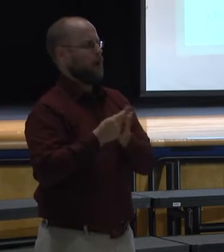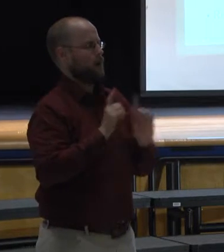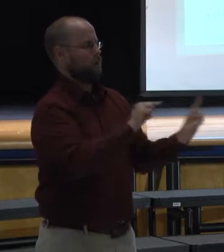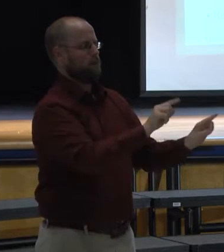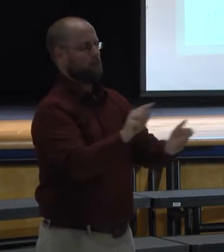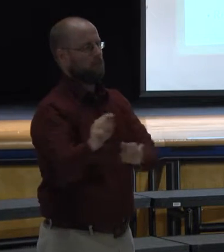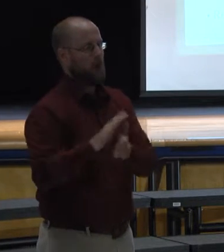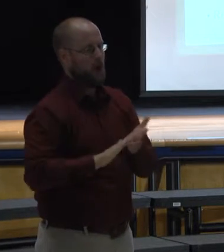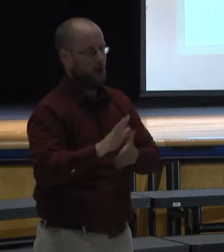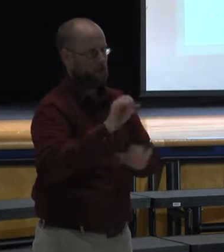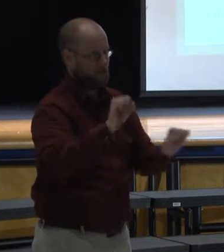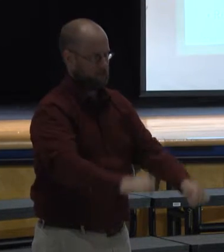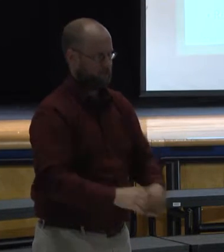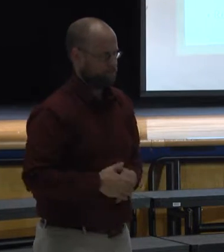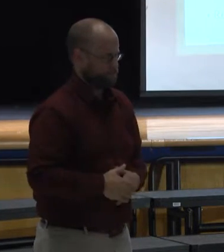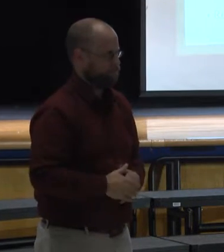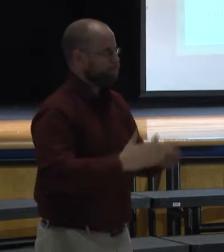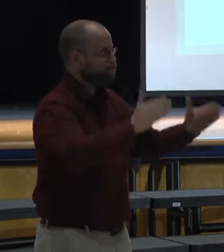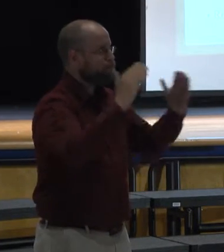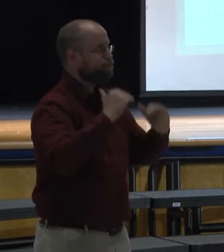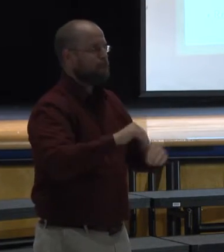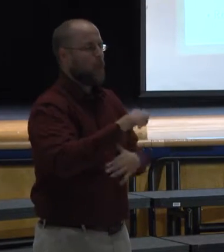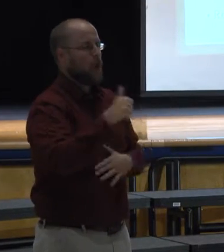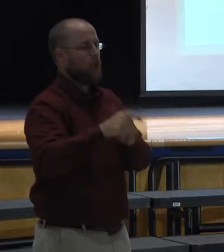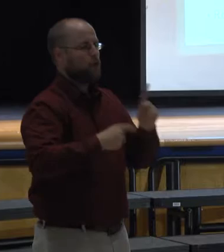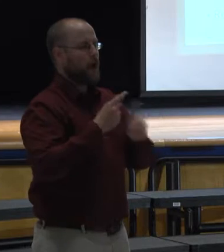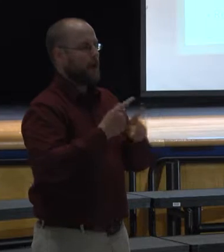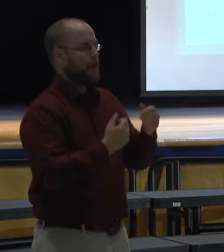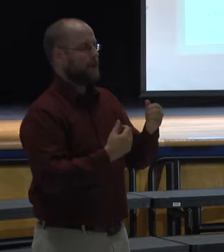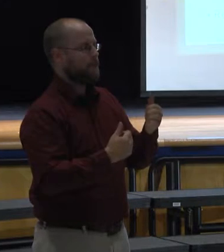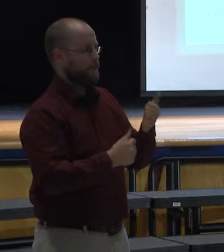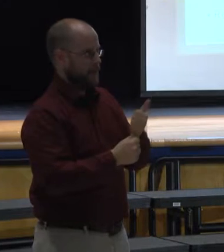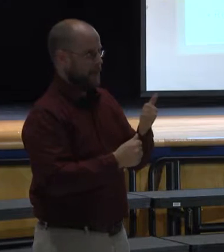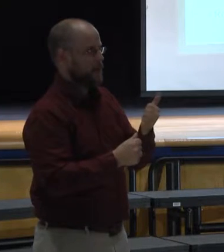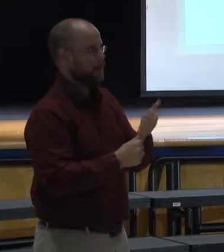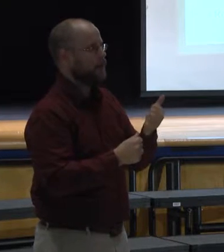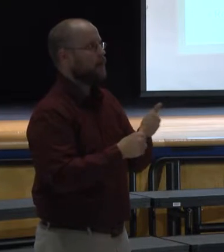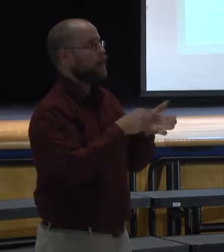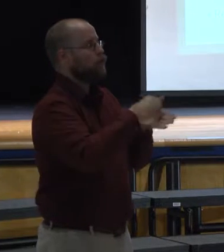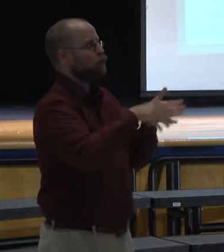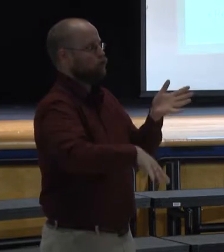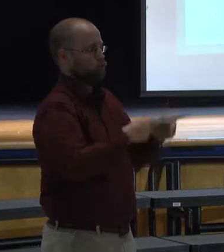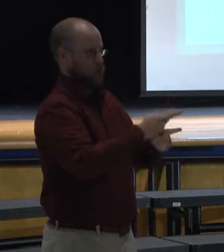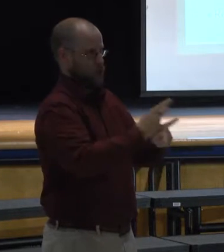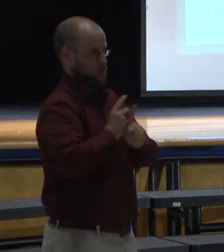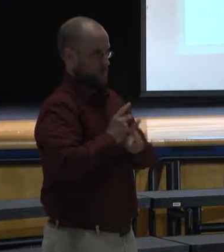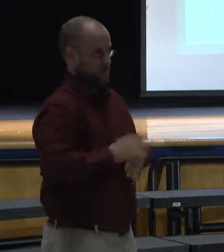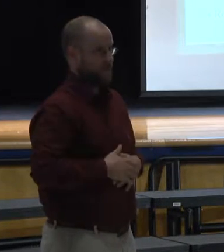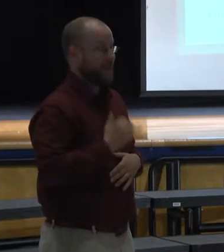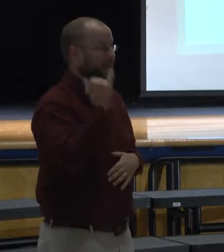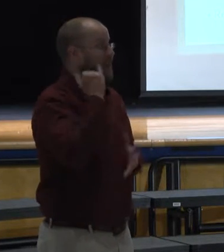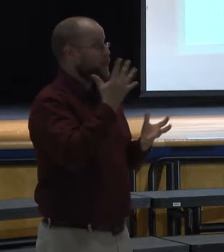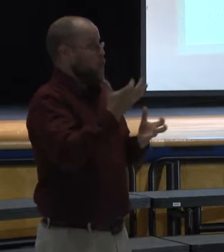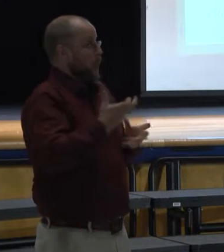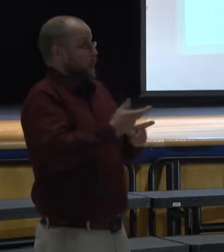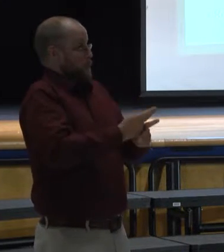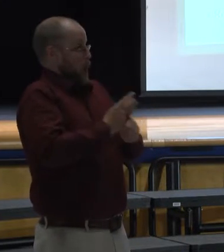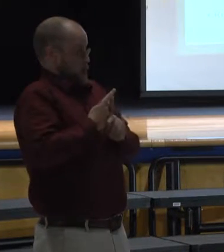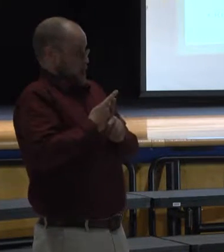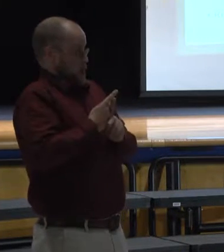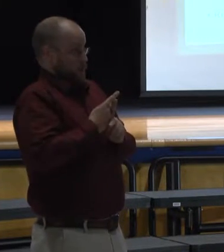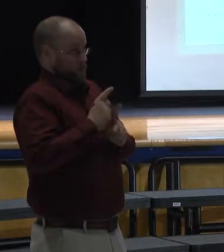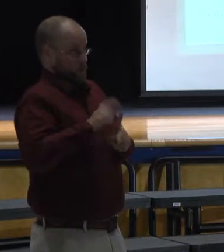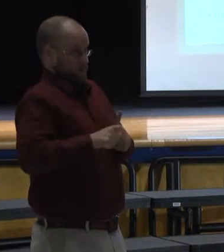All right, the next type of aid, we talked about student loans. And if you have to borrow for college, the first place to look, the best place to